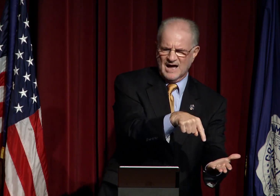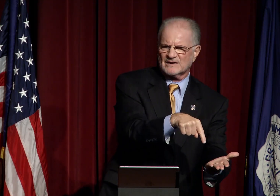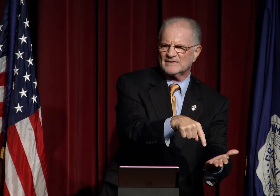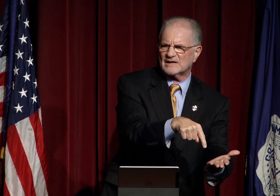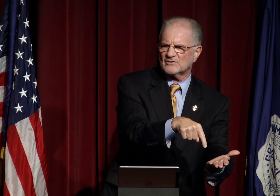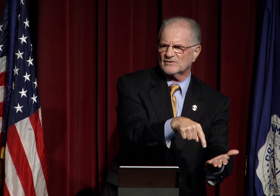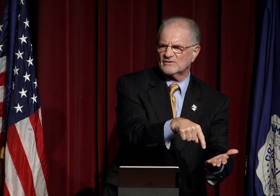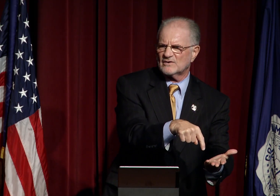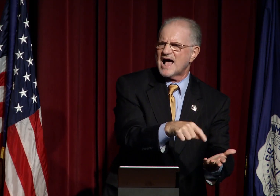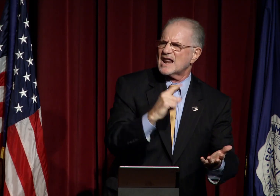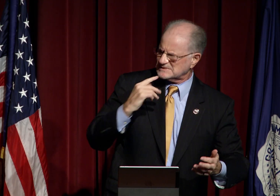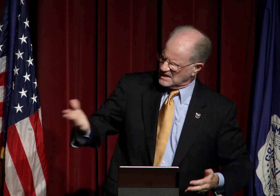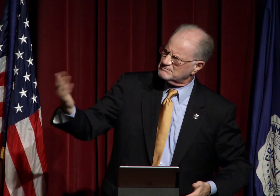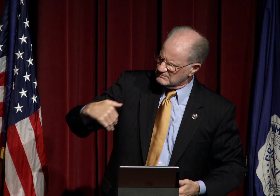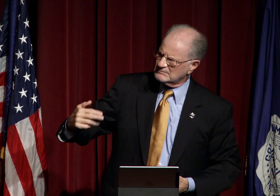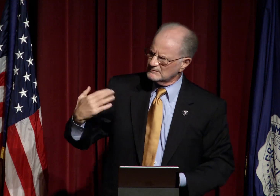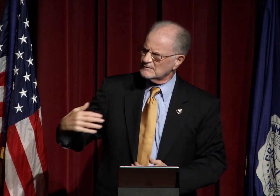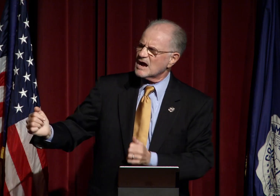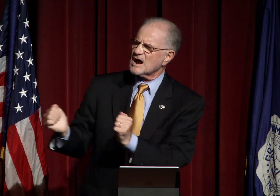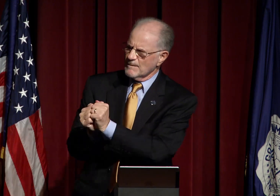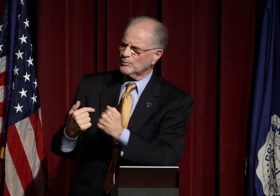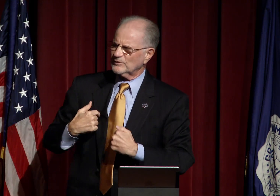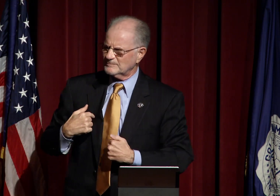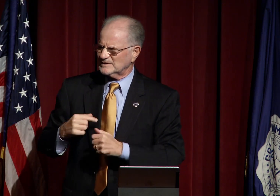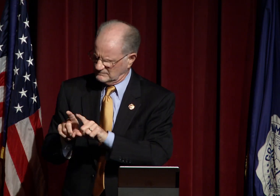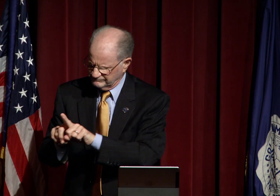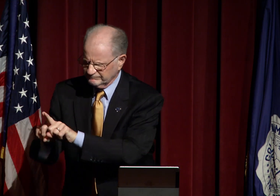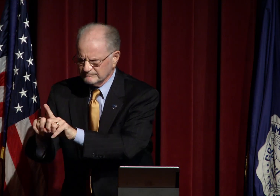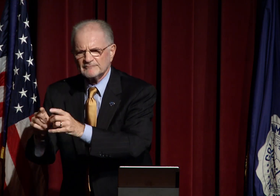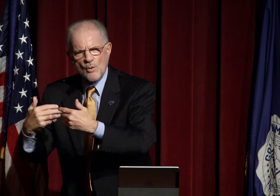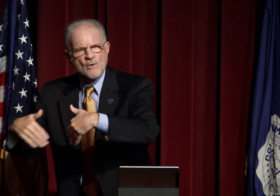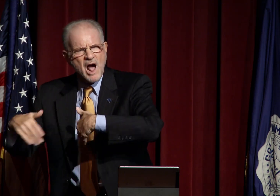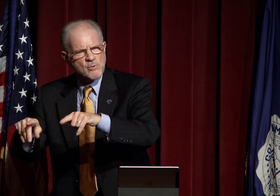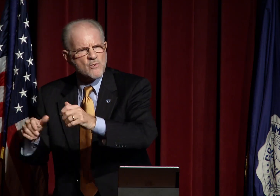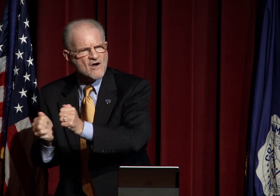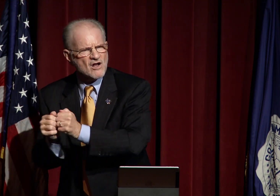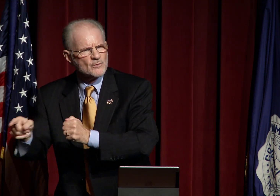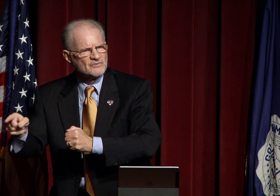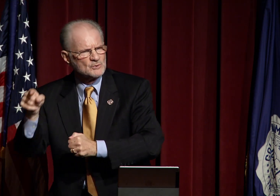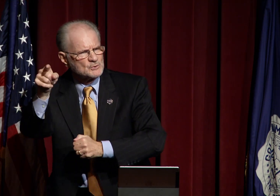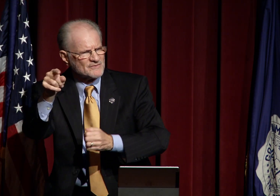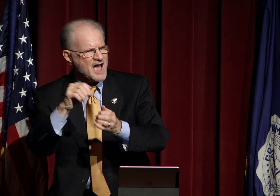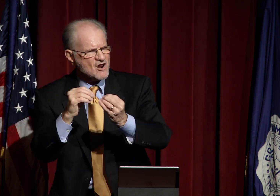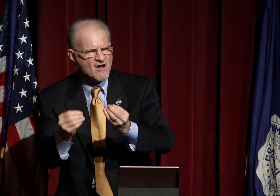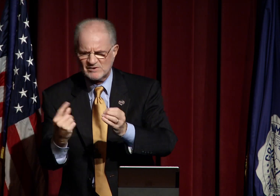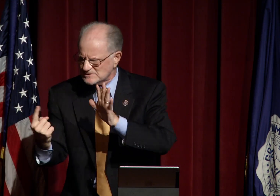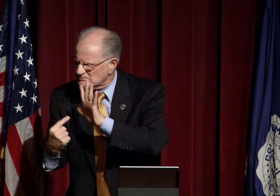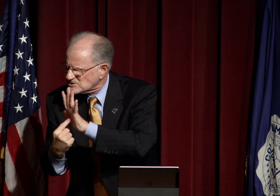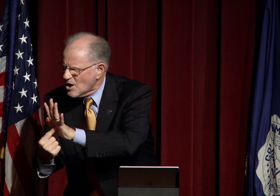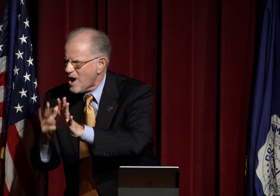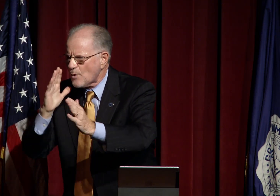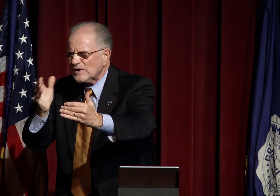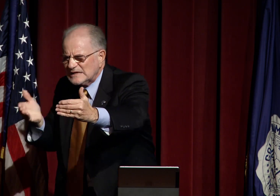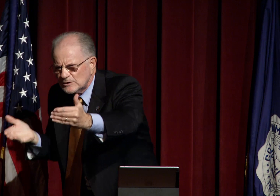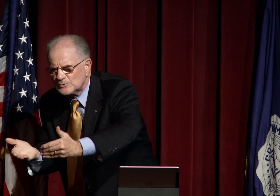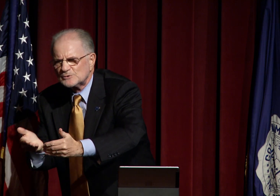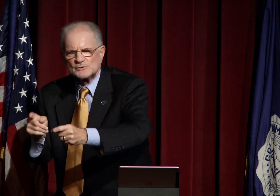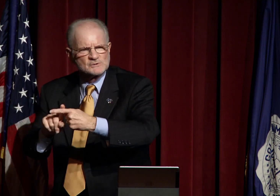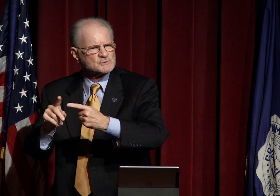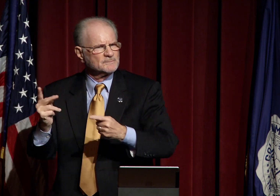Stop what you're doing and guide them, escort them where they're looking, to the place they're looking for. Bring